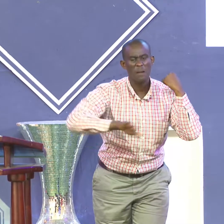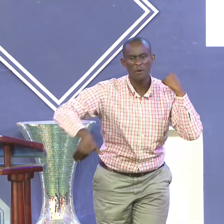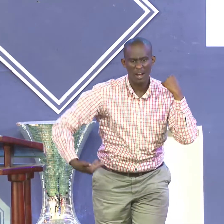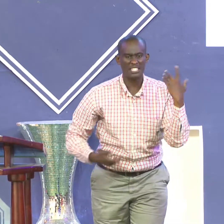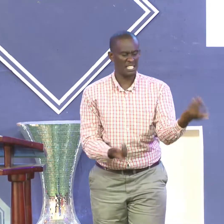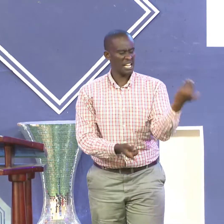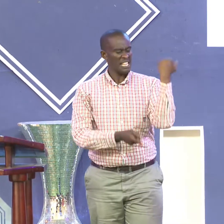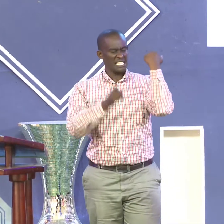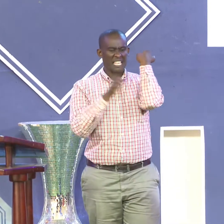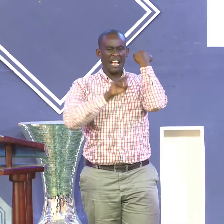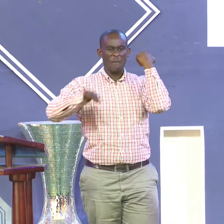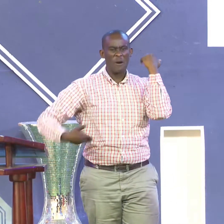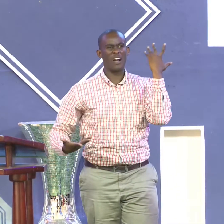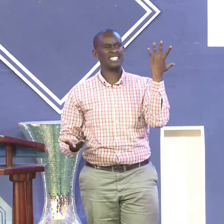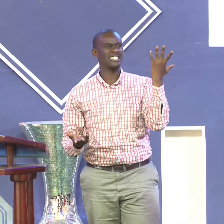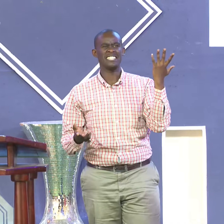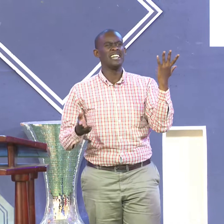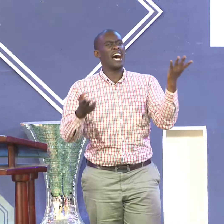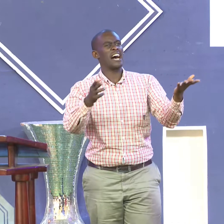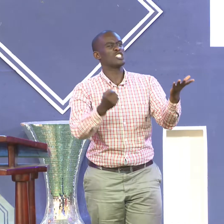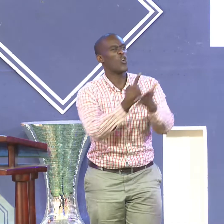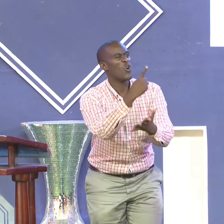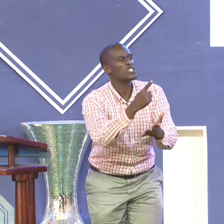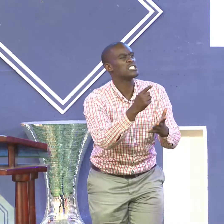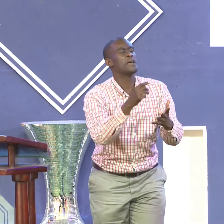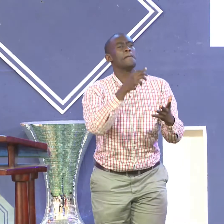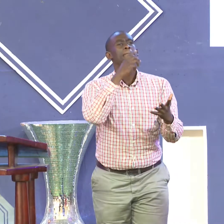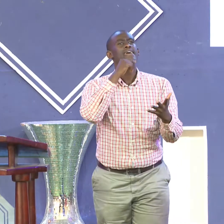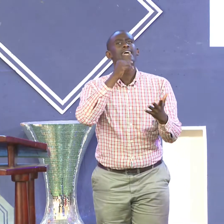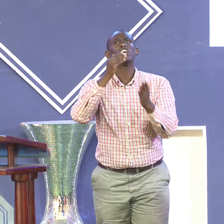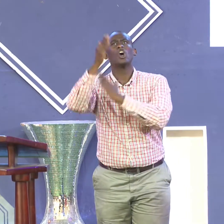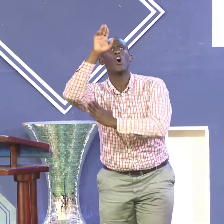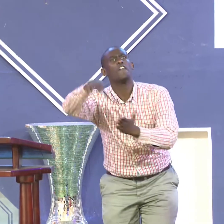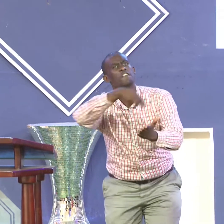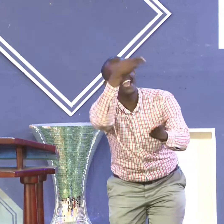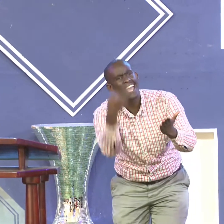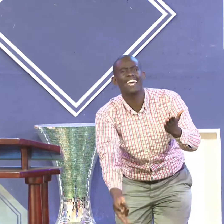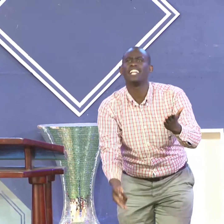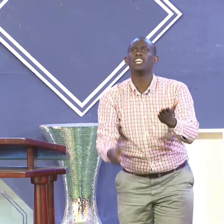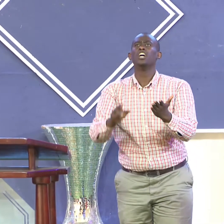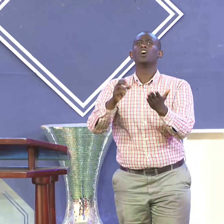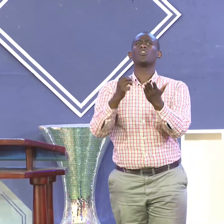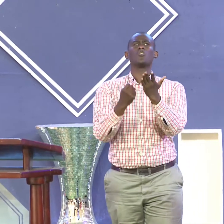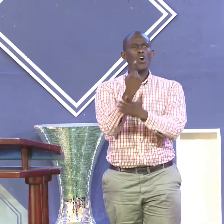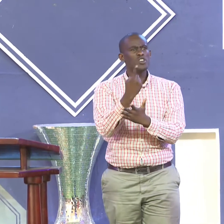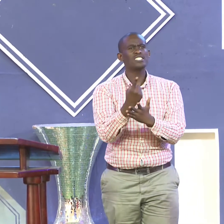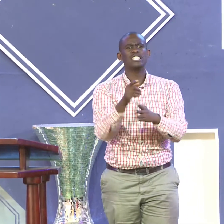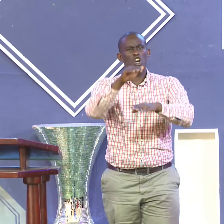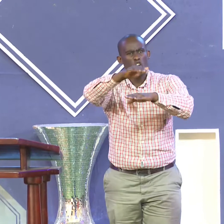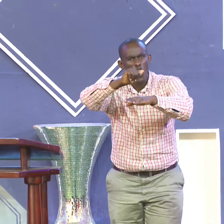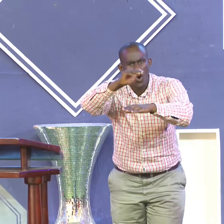It has cast down many great men, even those that are anointed, even those that are